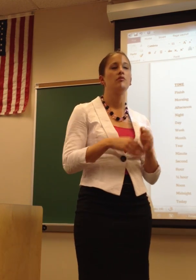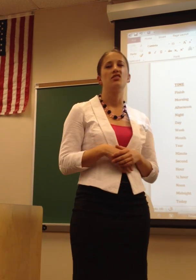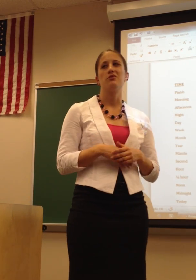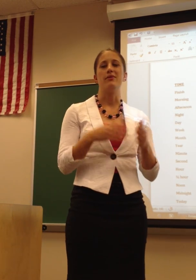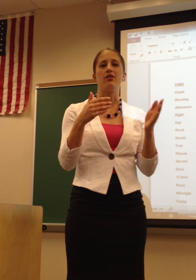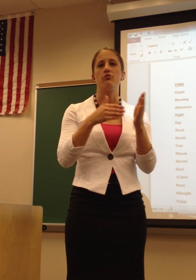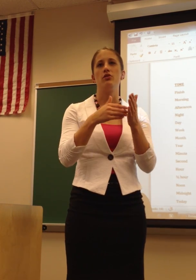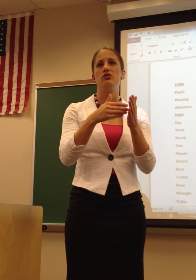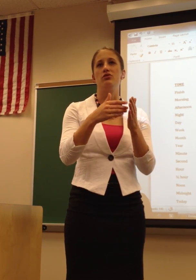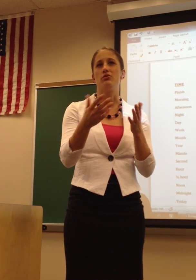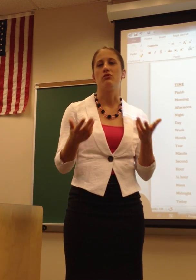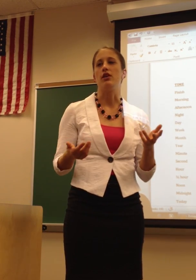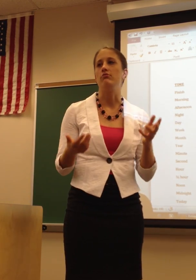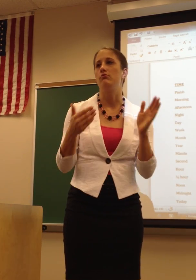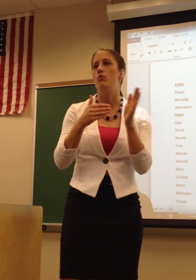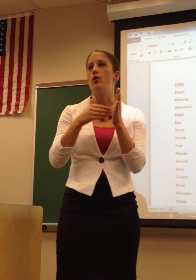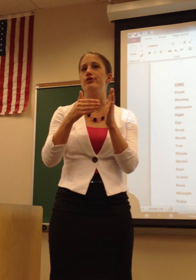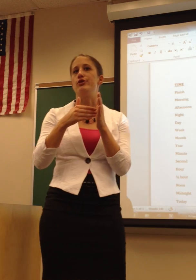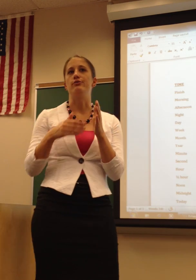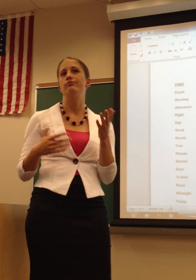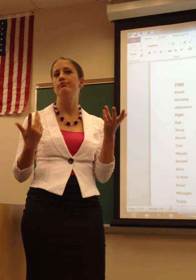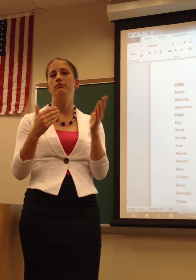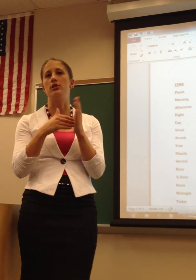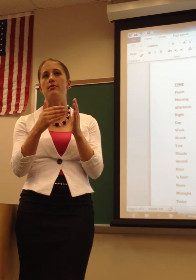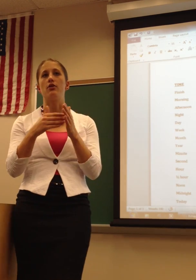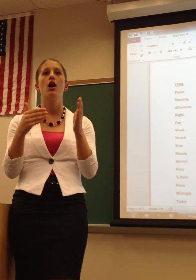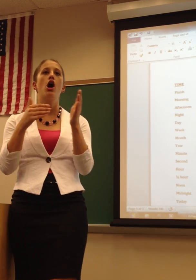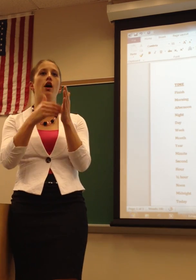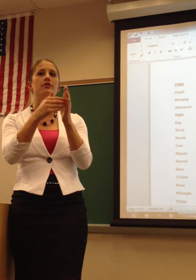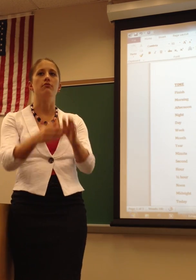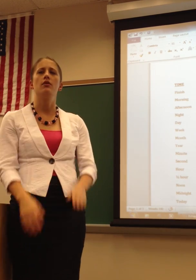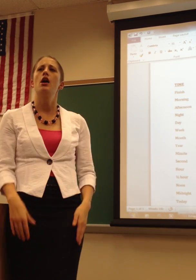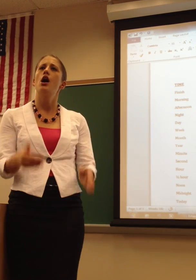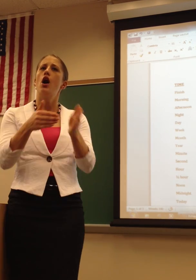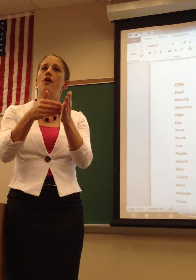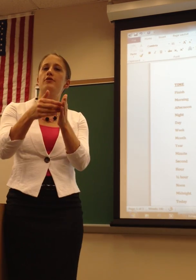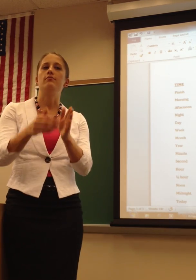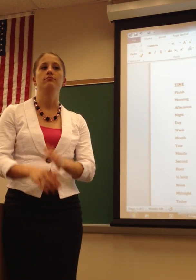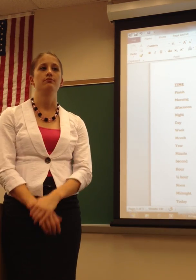Doesn't really matter. 1, 2, or 3. 1, 2. Often. Often.